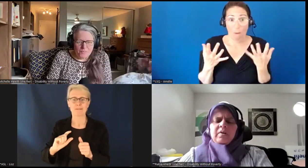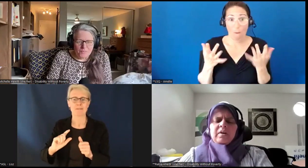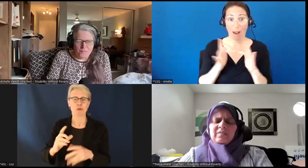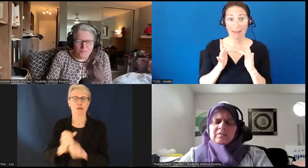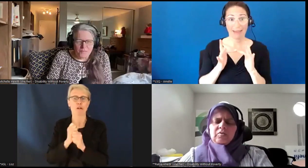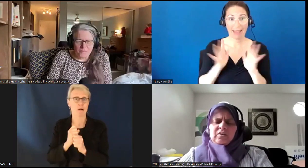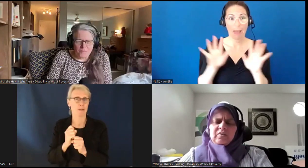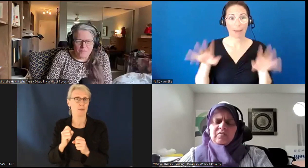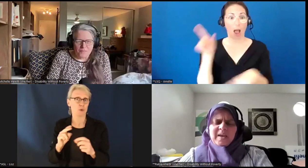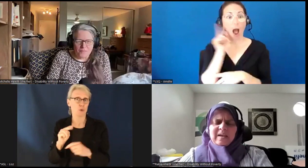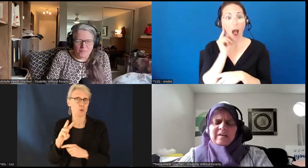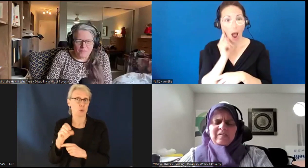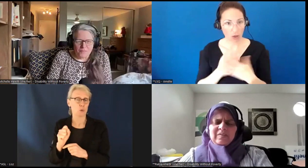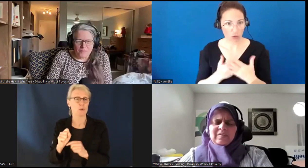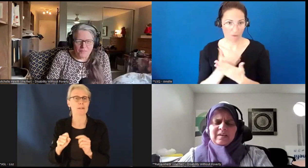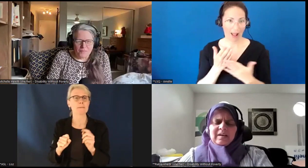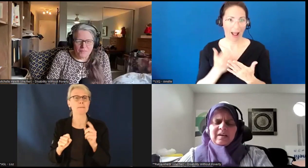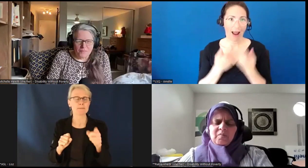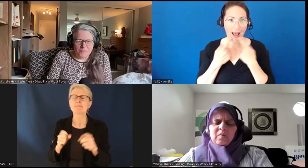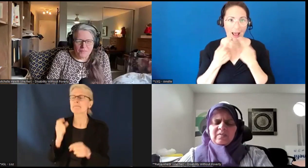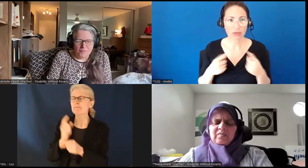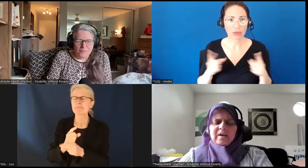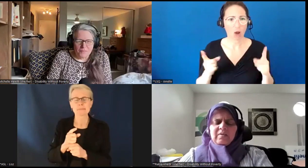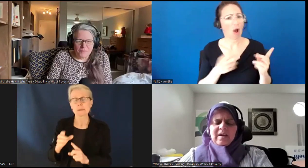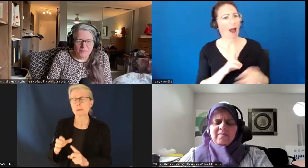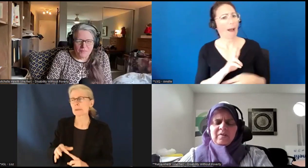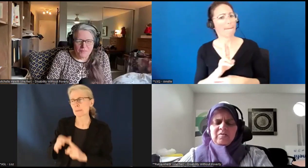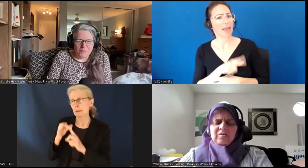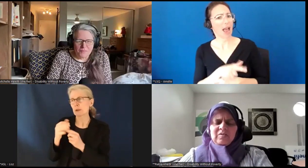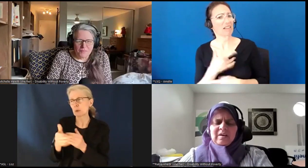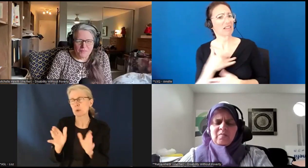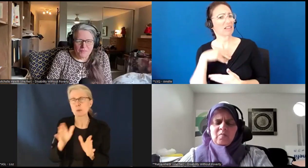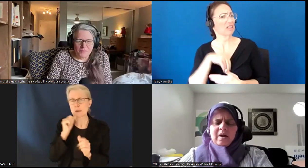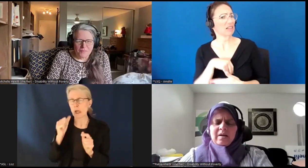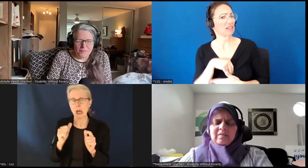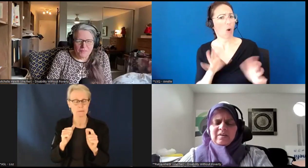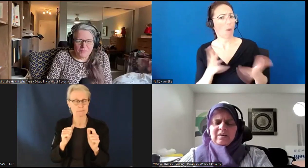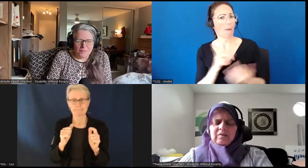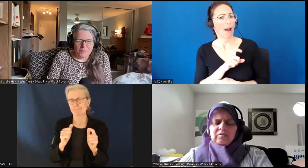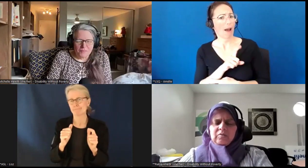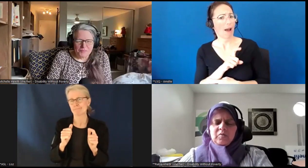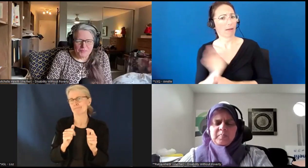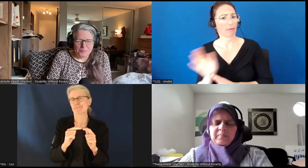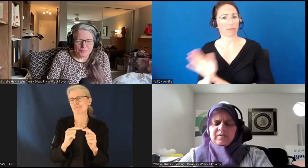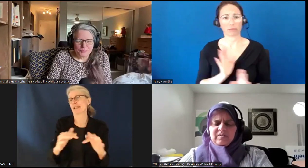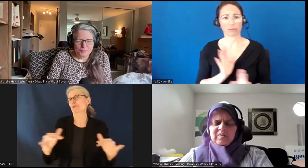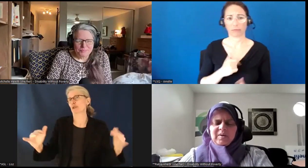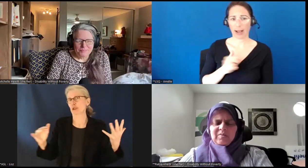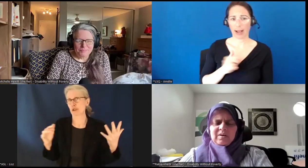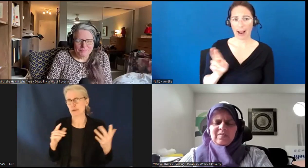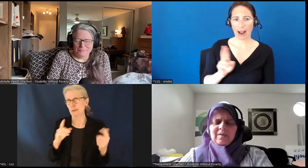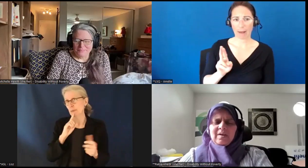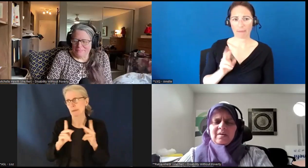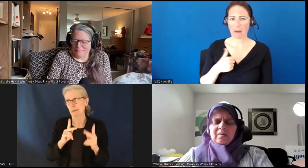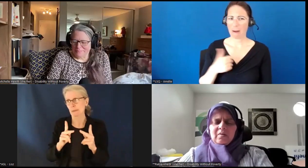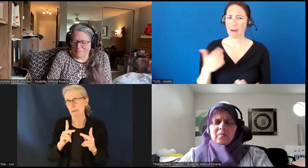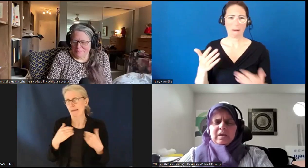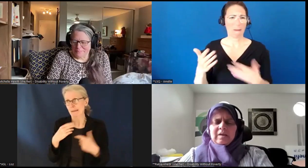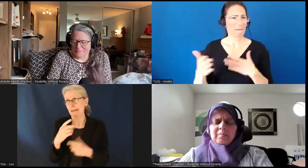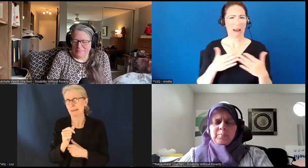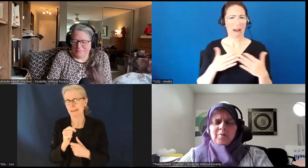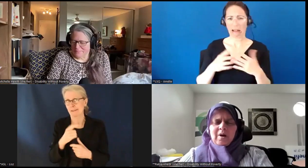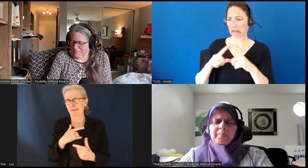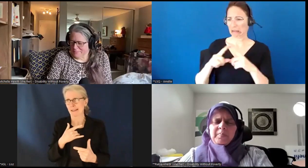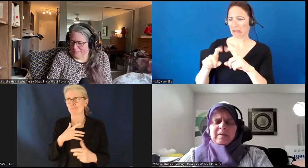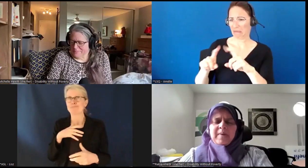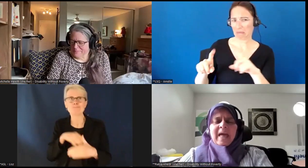Well, we were in exclusive space. It wasn't very diverse. It didn't include people with disabilities. We